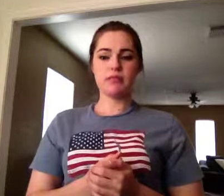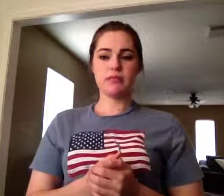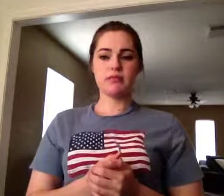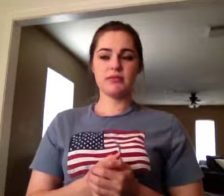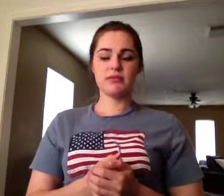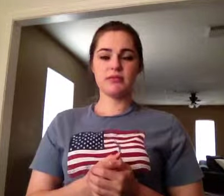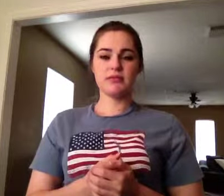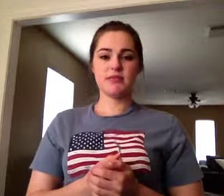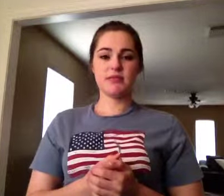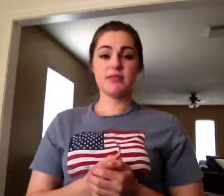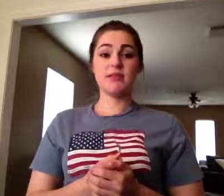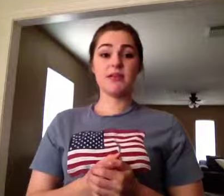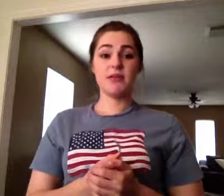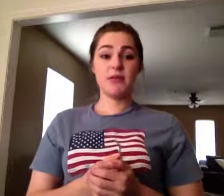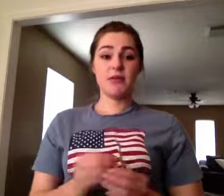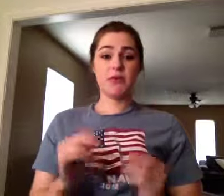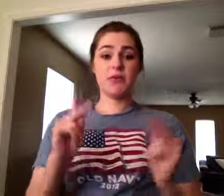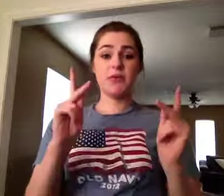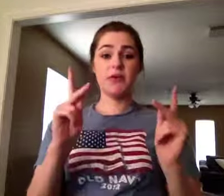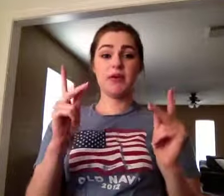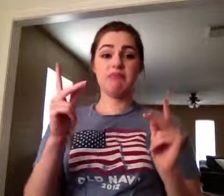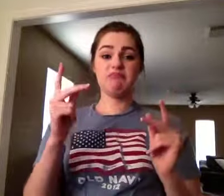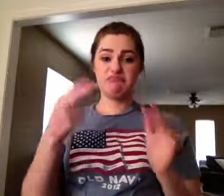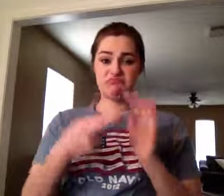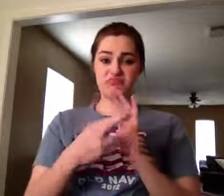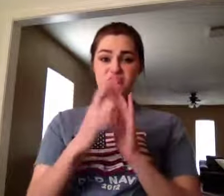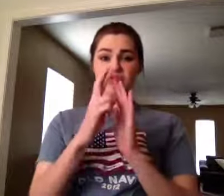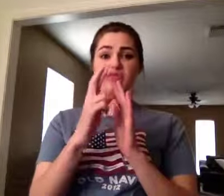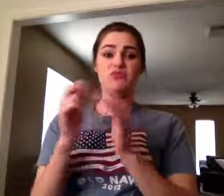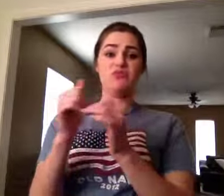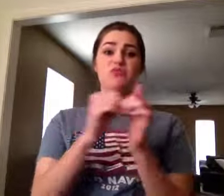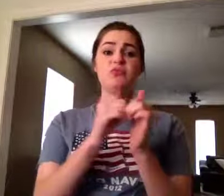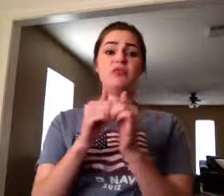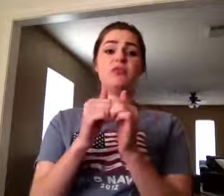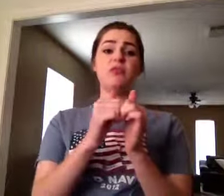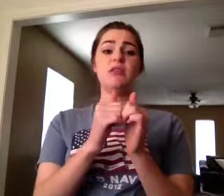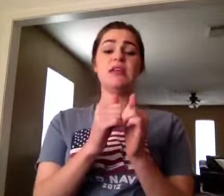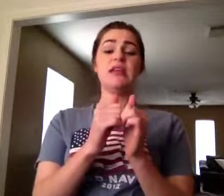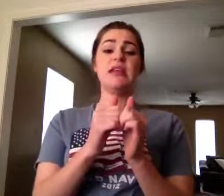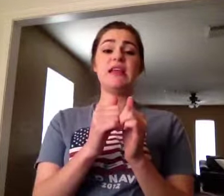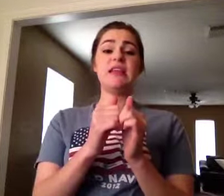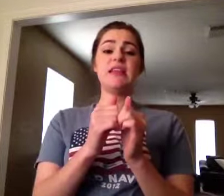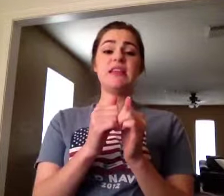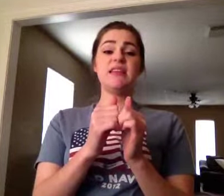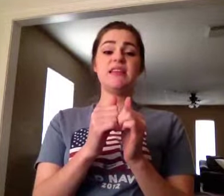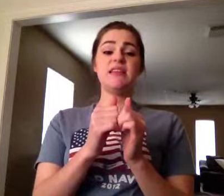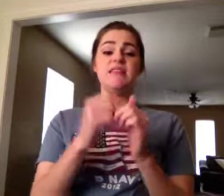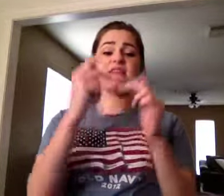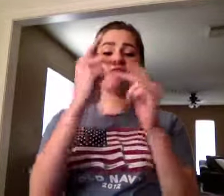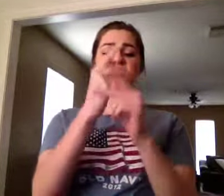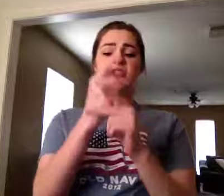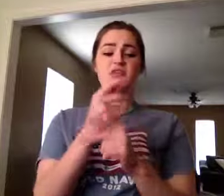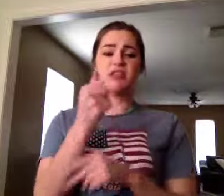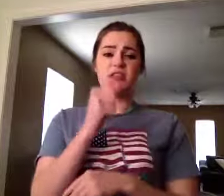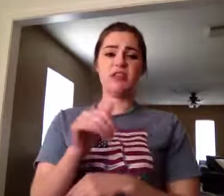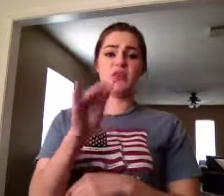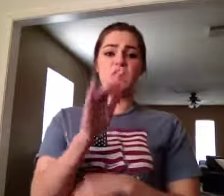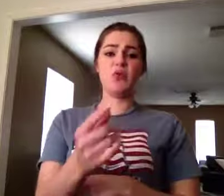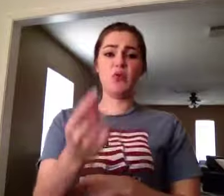Alright, let's review together. To calculate the area of one side, we multiply length times width, so